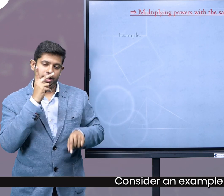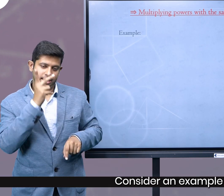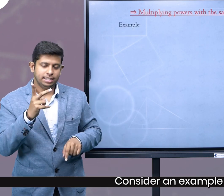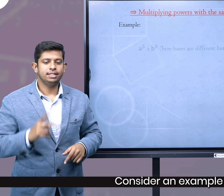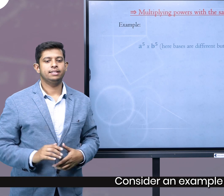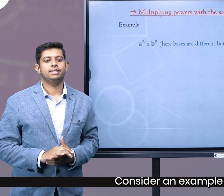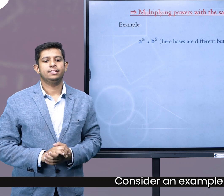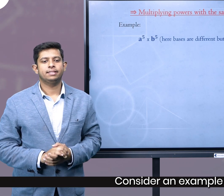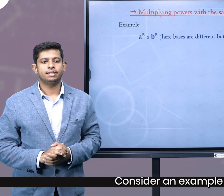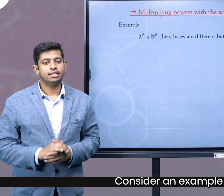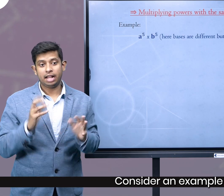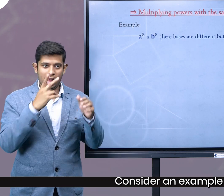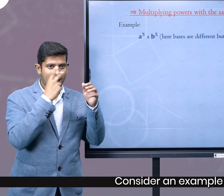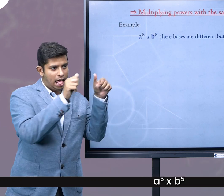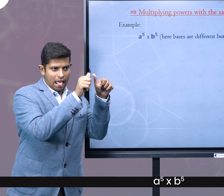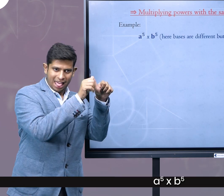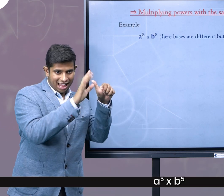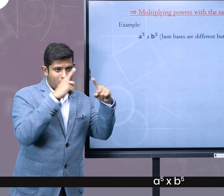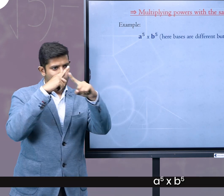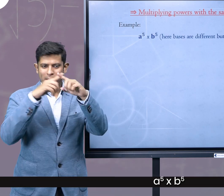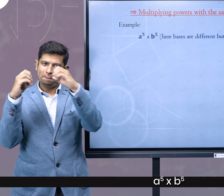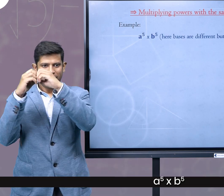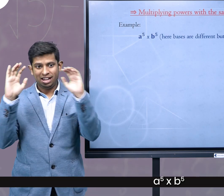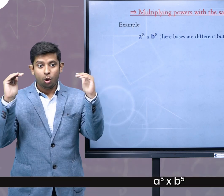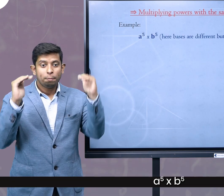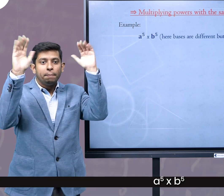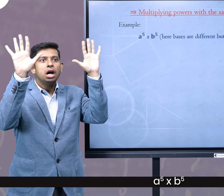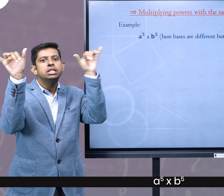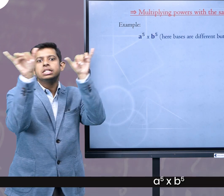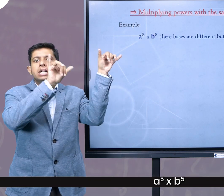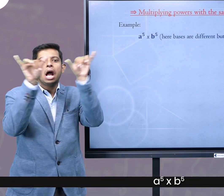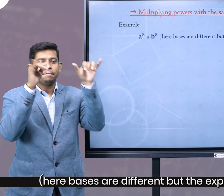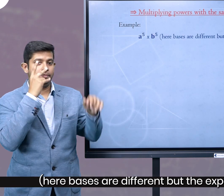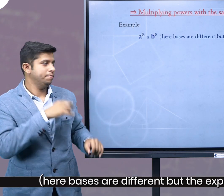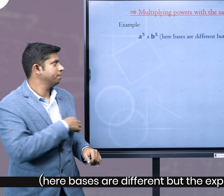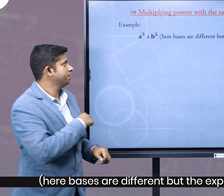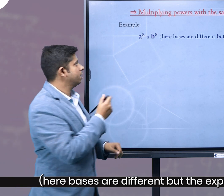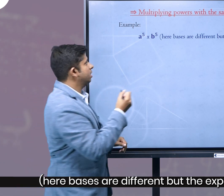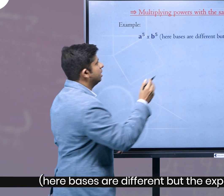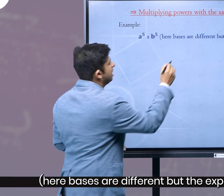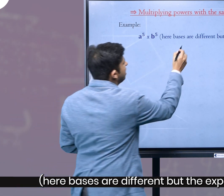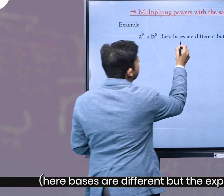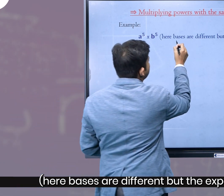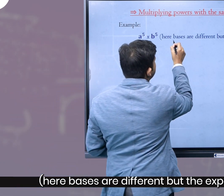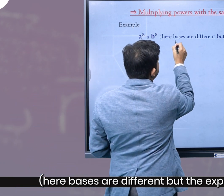Consider an example. A to the power of 5 into b to the power of 5. Your bases are different, but the exponent is